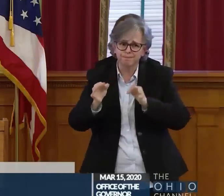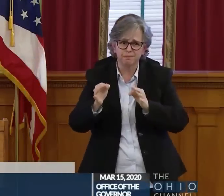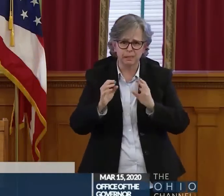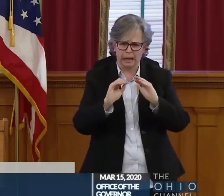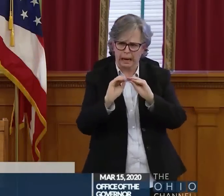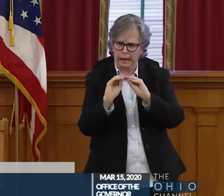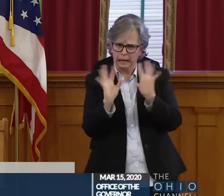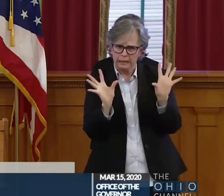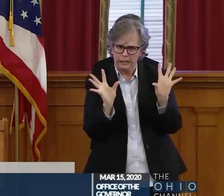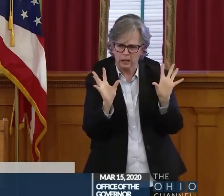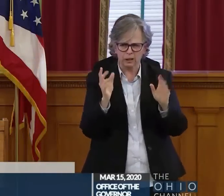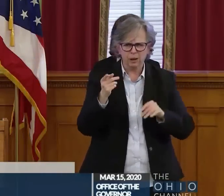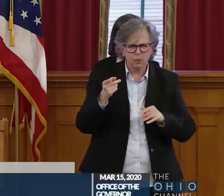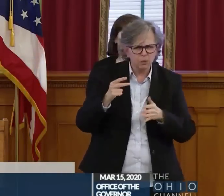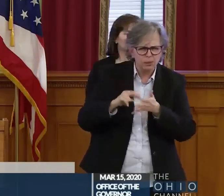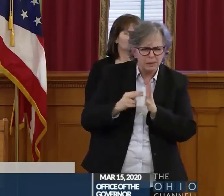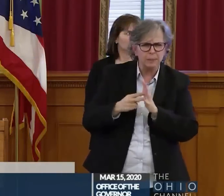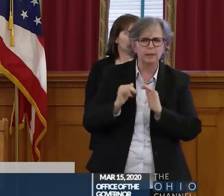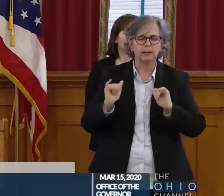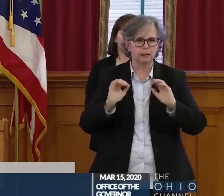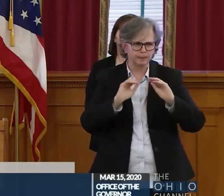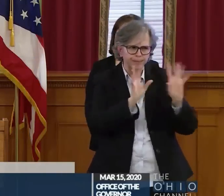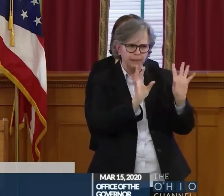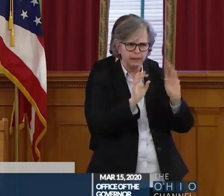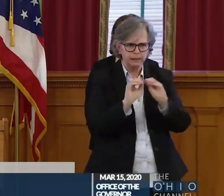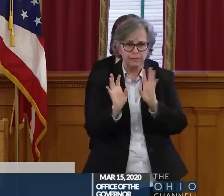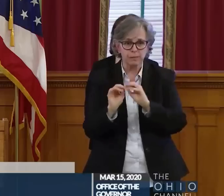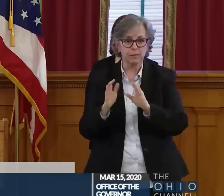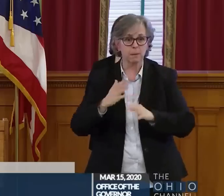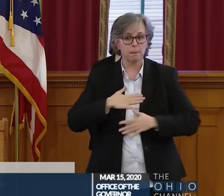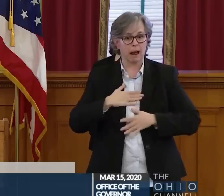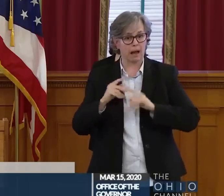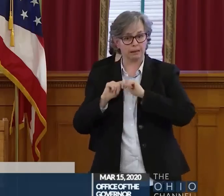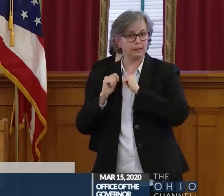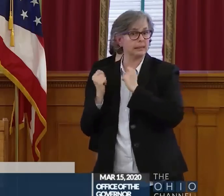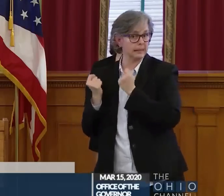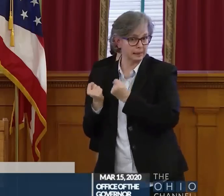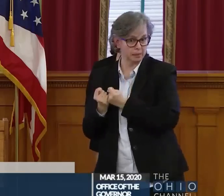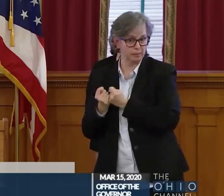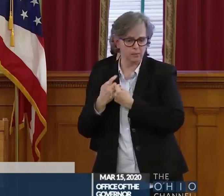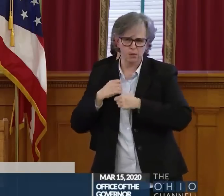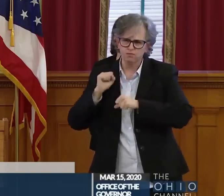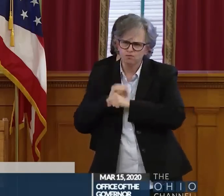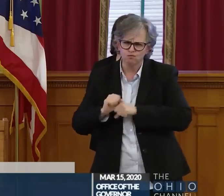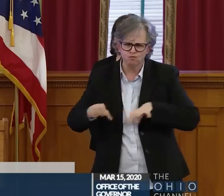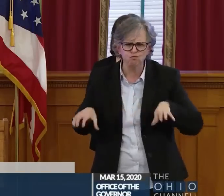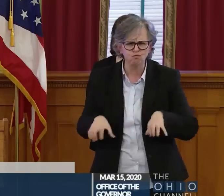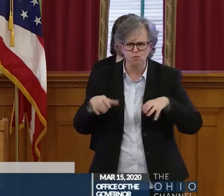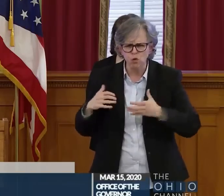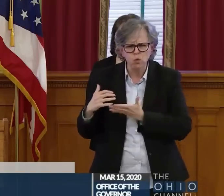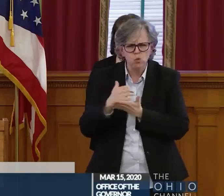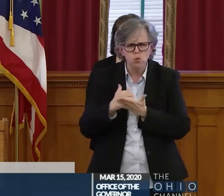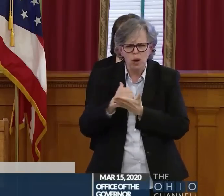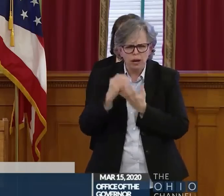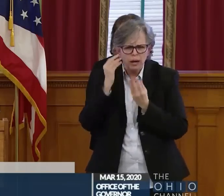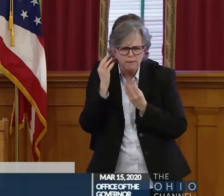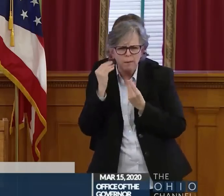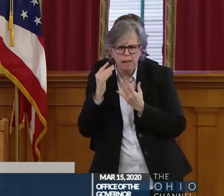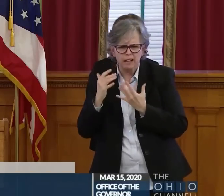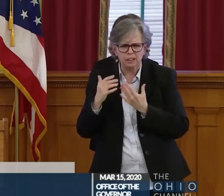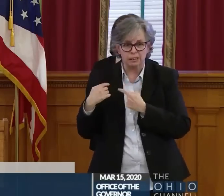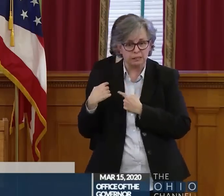million people of Ohio. My team's putting together the past press conferences we've had and snippets from that because I